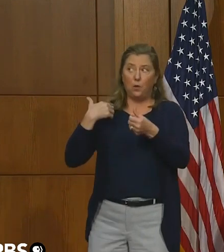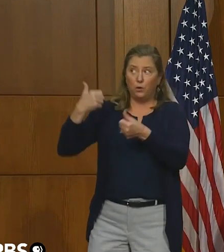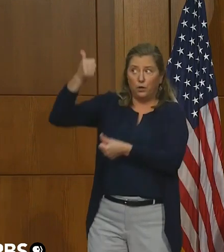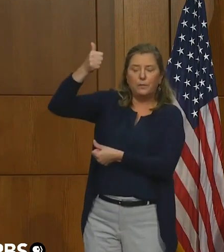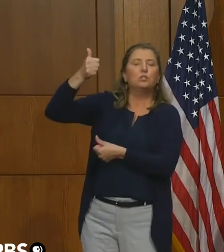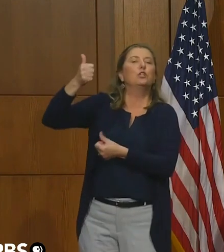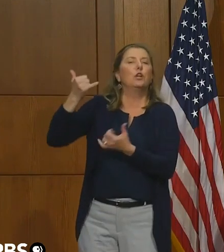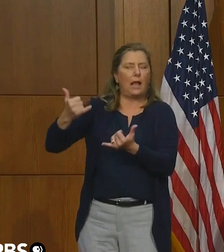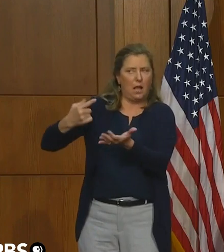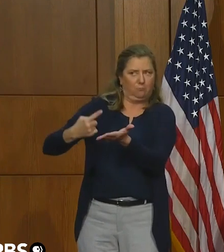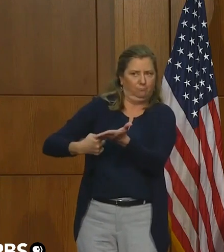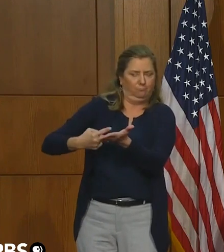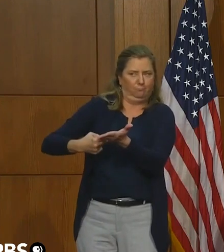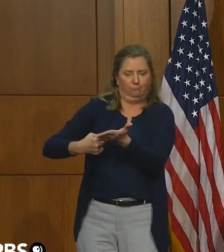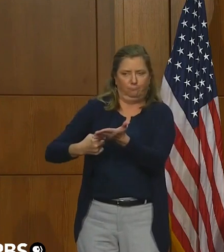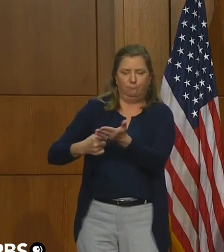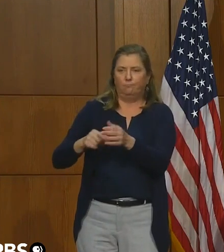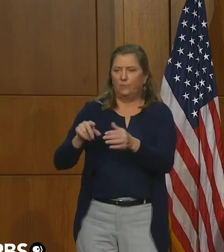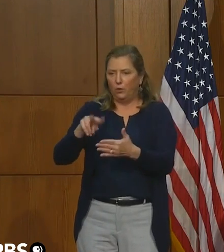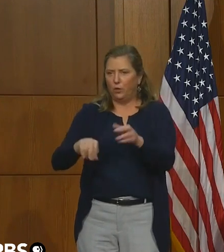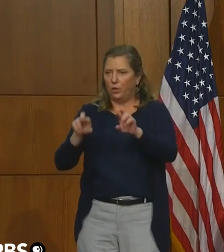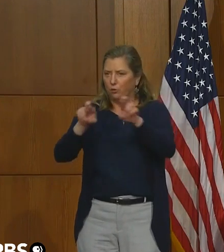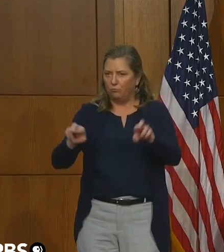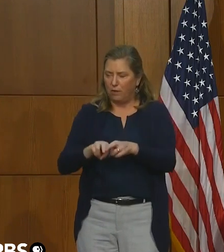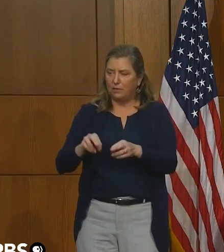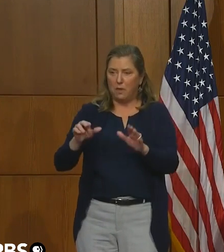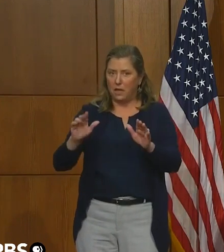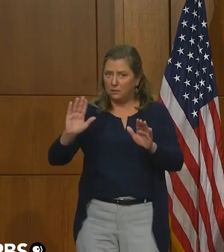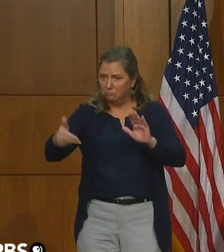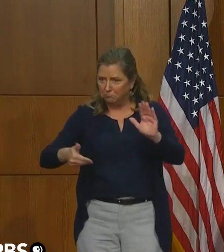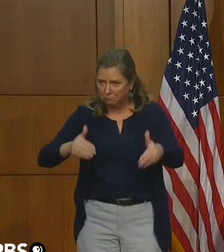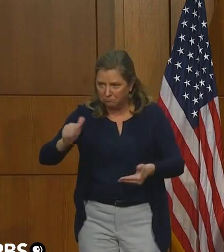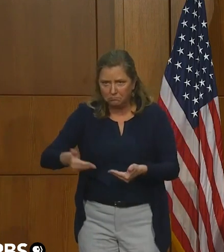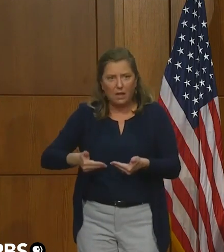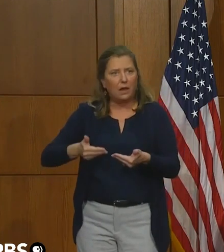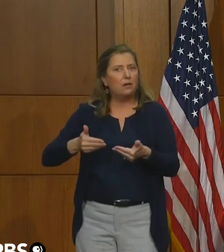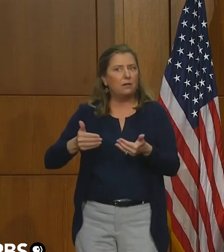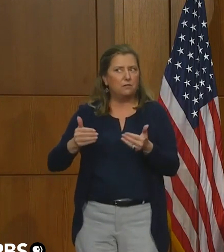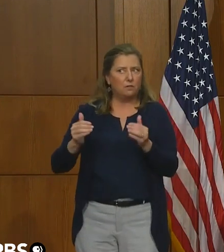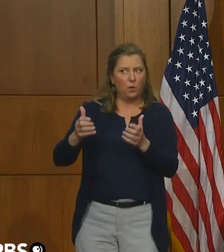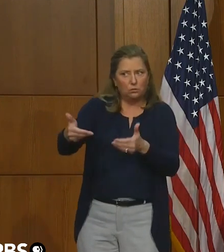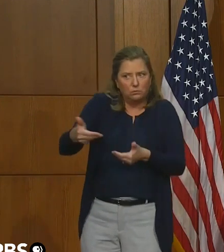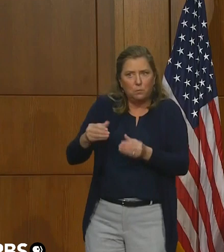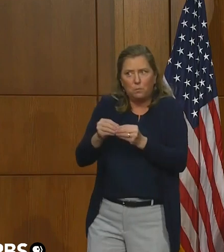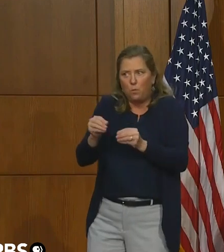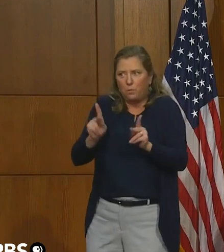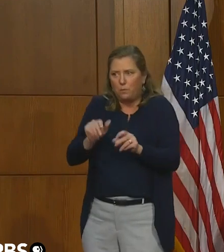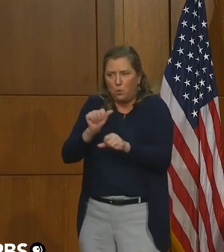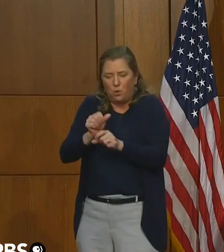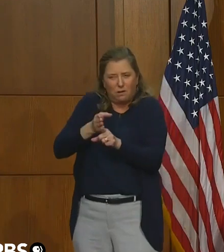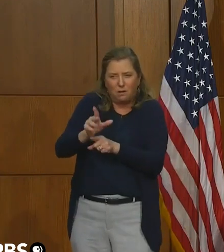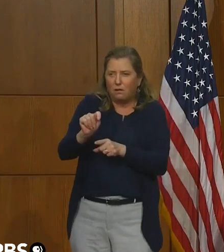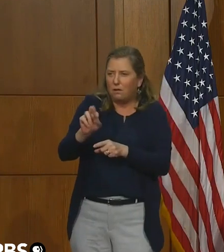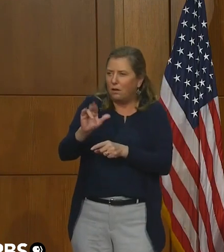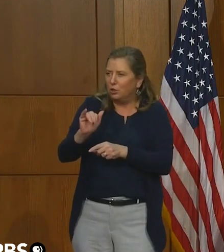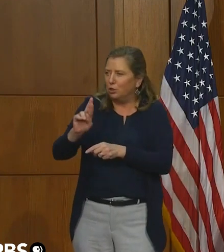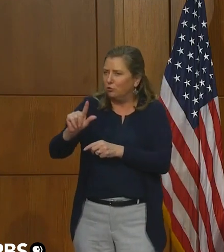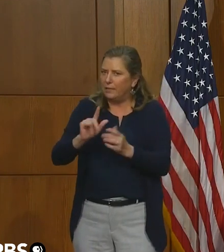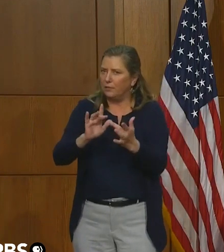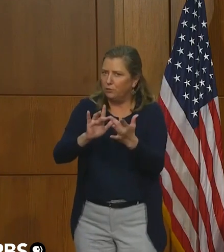in the process of looking at resumes, ramping up the number of tracers, the number of individuals that can do